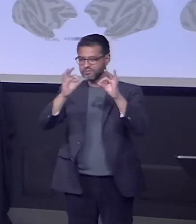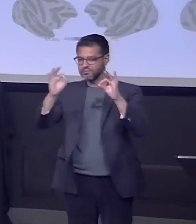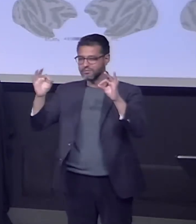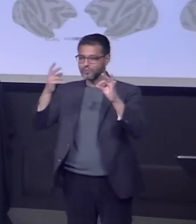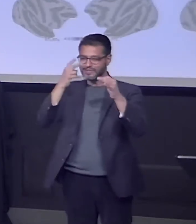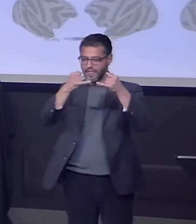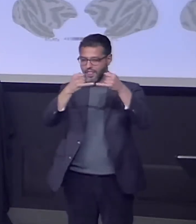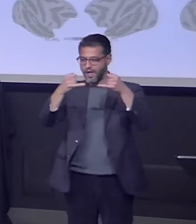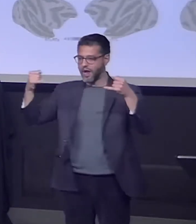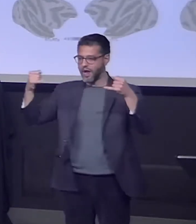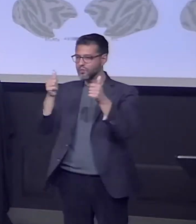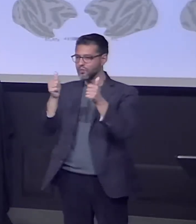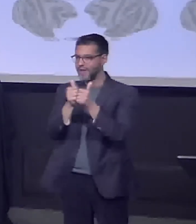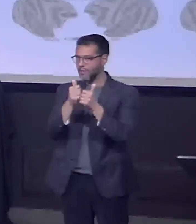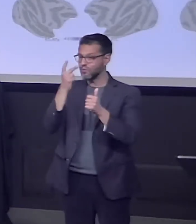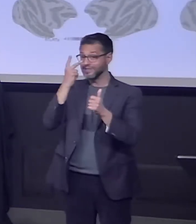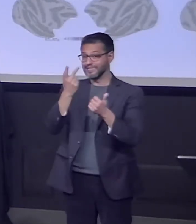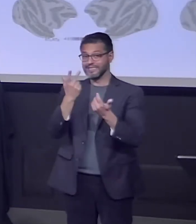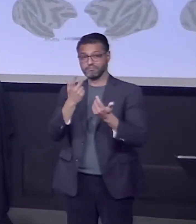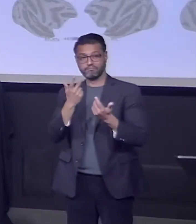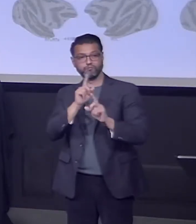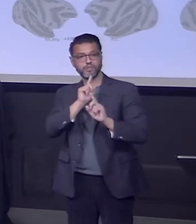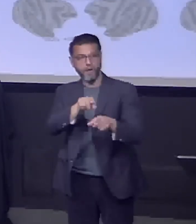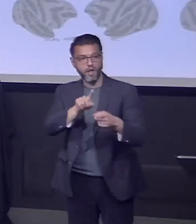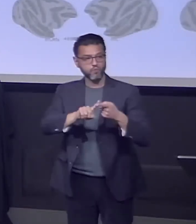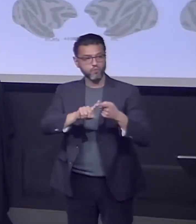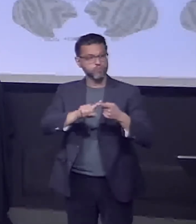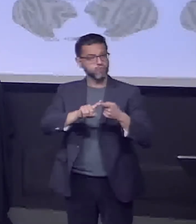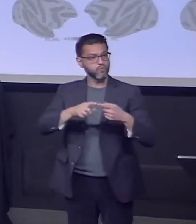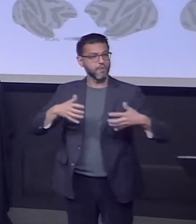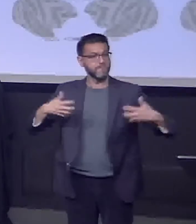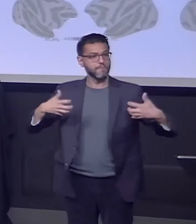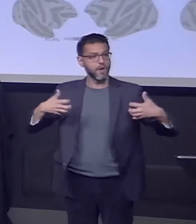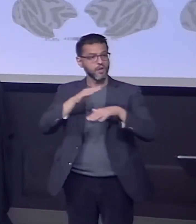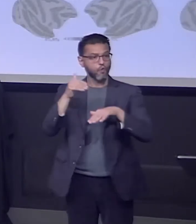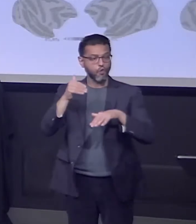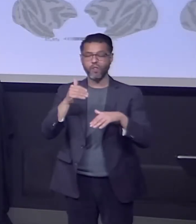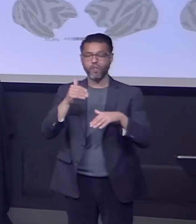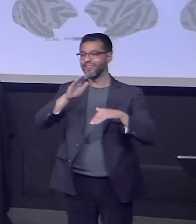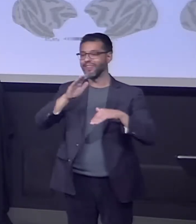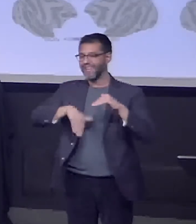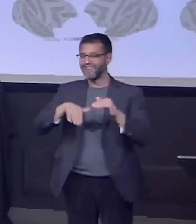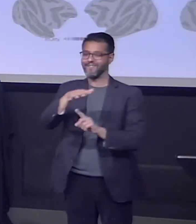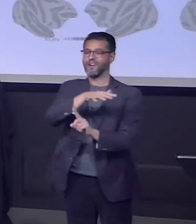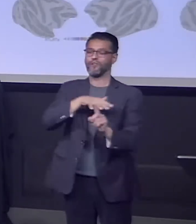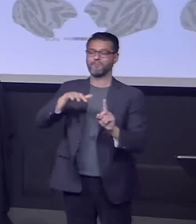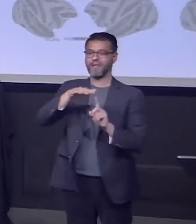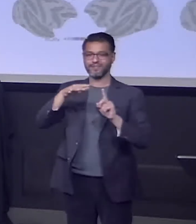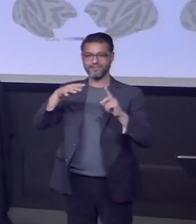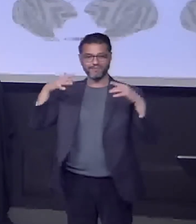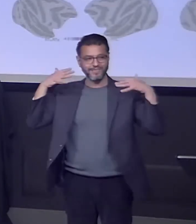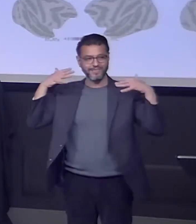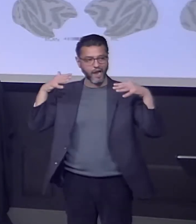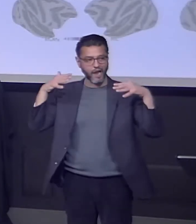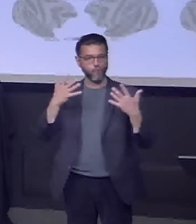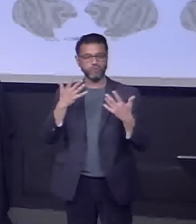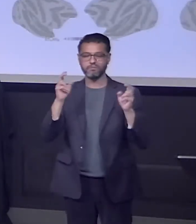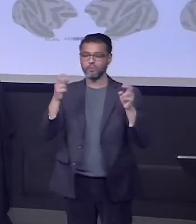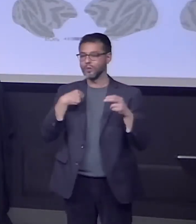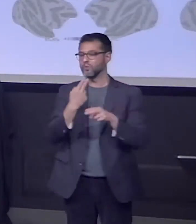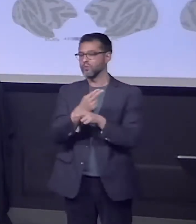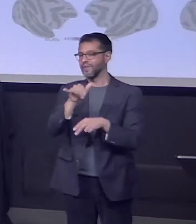now that are responding to monkey calls much better than, for example, to environmental sounds that we used as a control